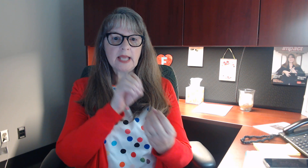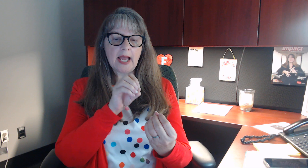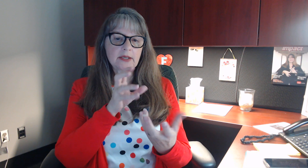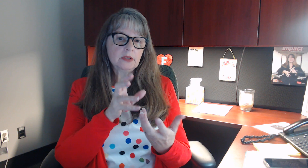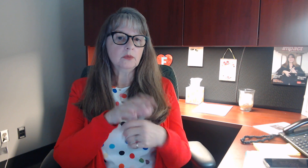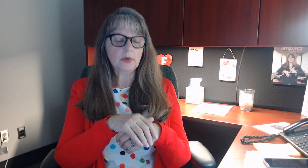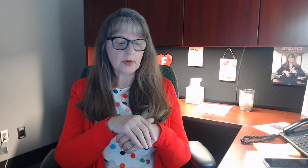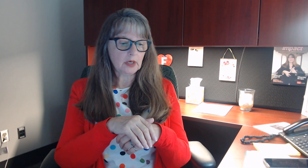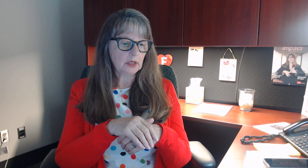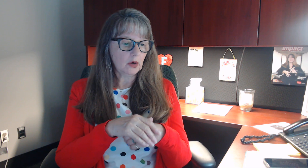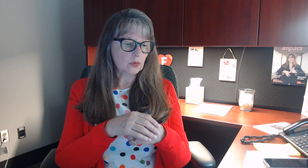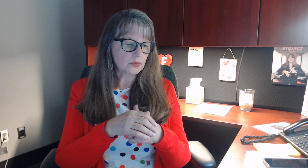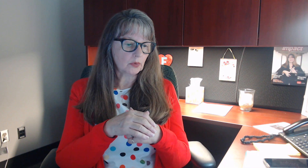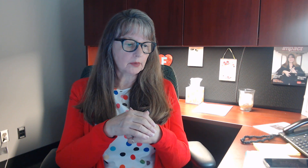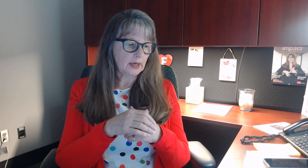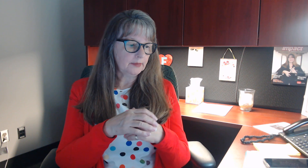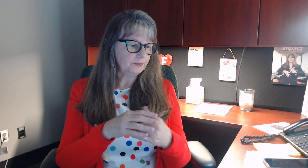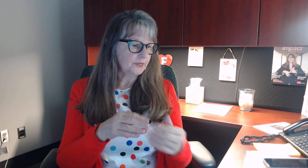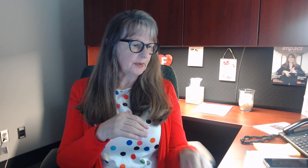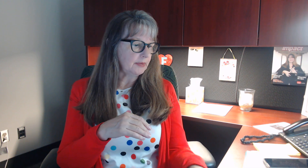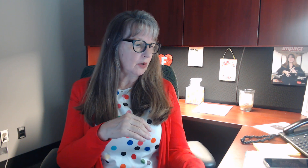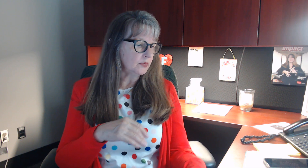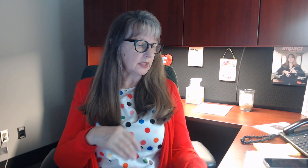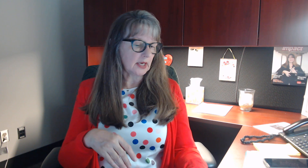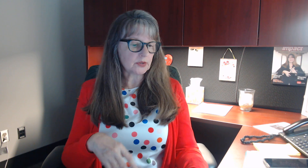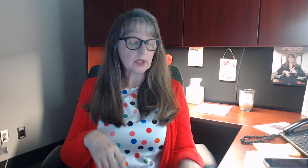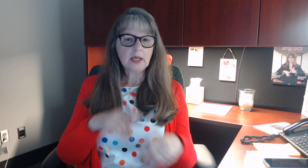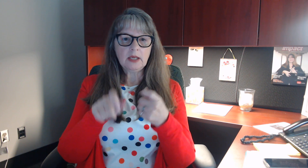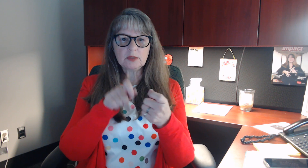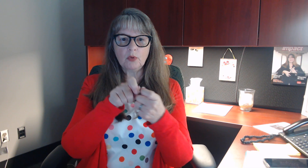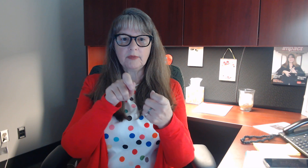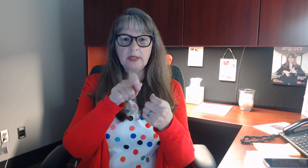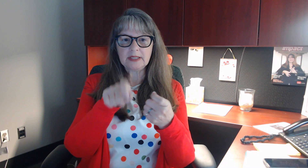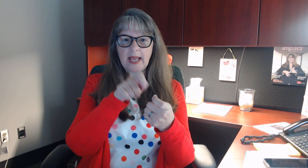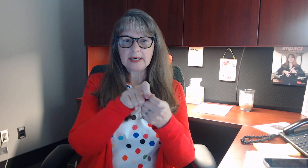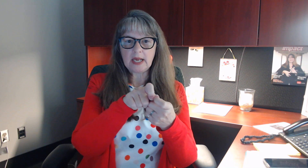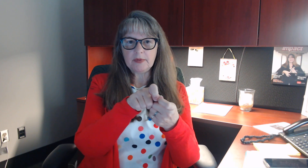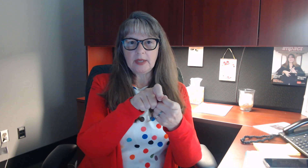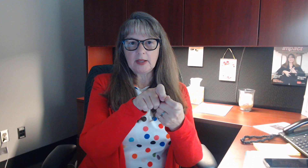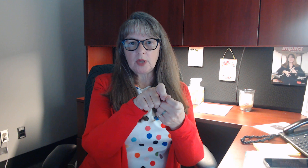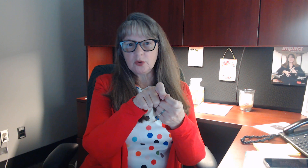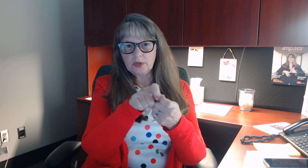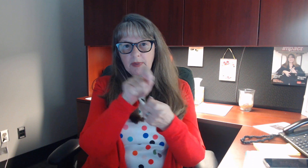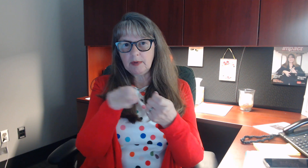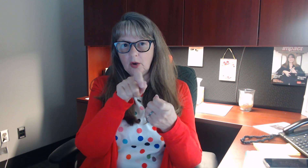exact with O's, or the baby O's, I guess. It's more of an exact type of thing. That's what I do with the baby O's